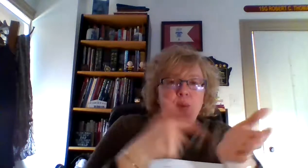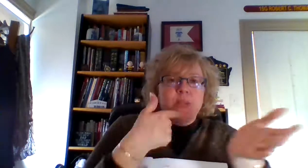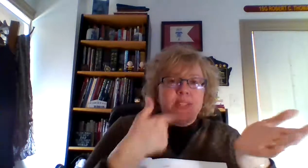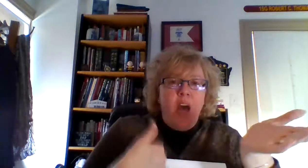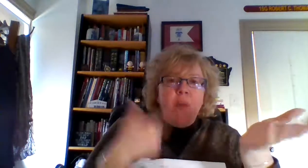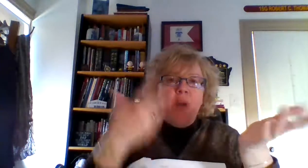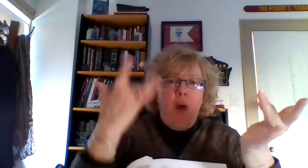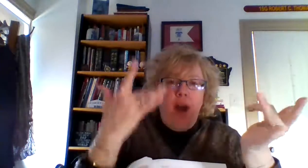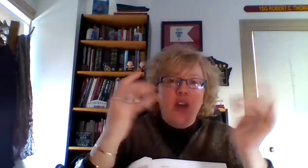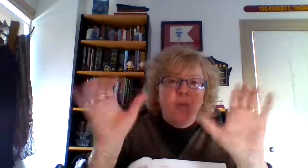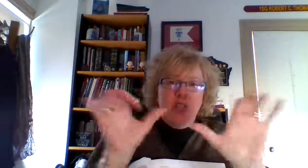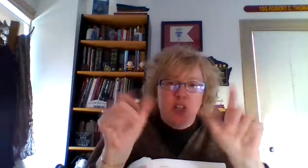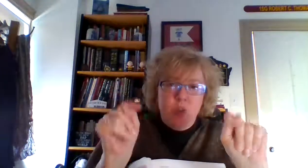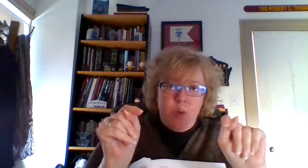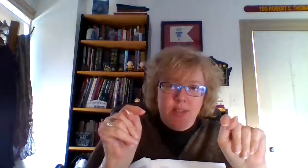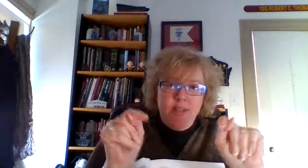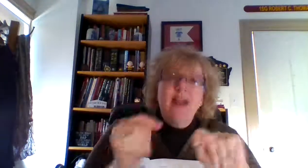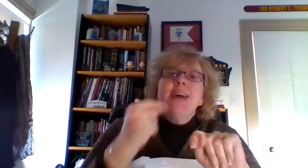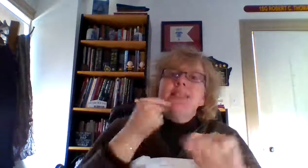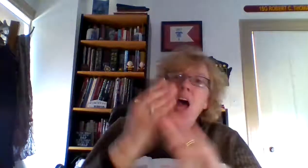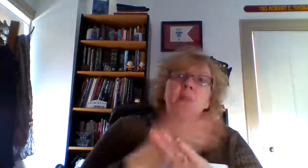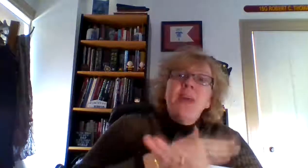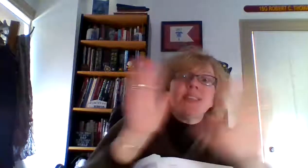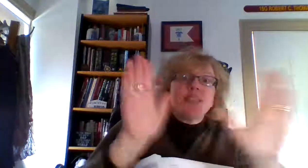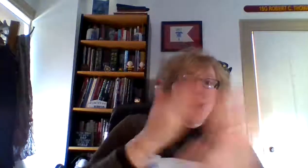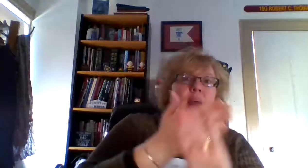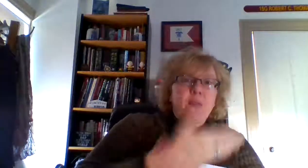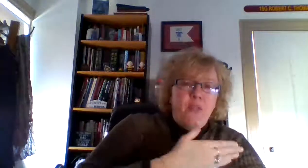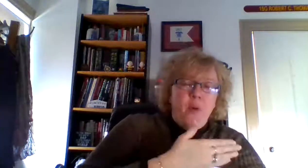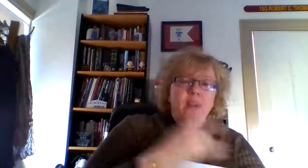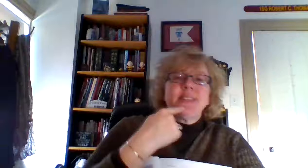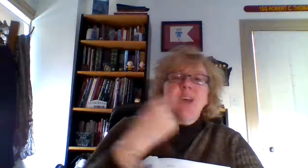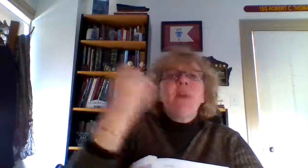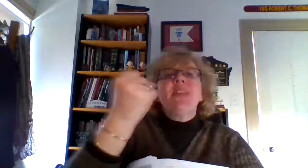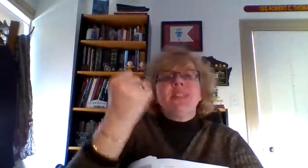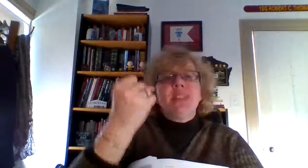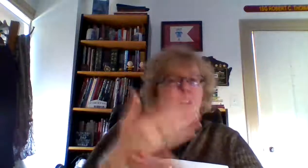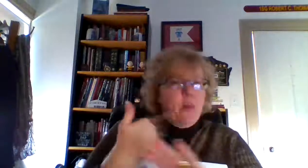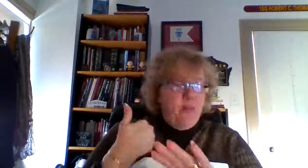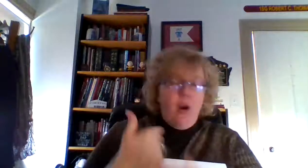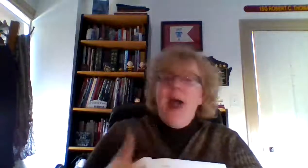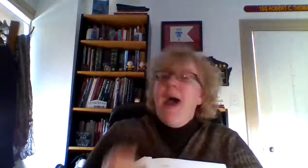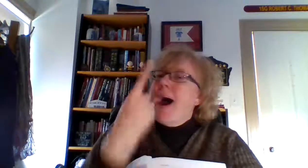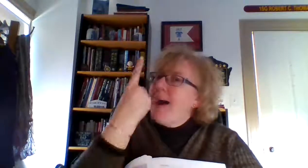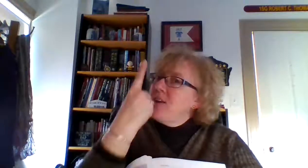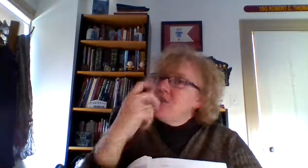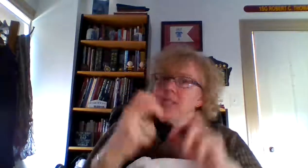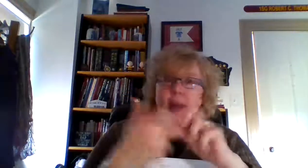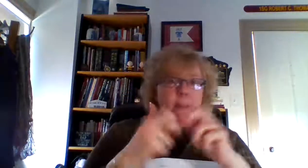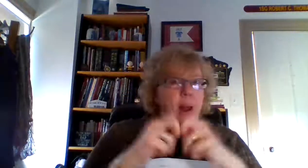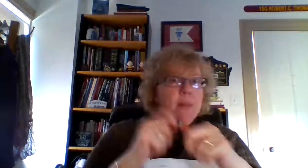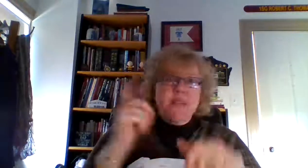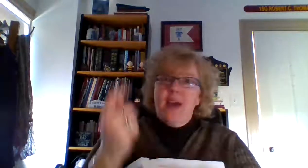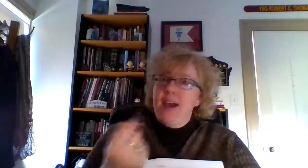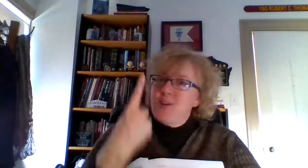to tell me why you didn't do it. Tell me the Sunday before. Tell me the Saturday before. I understand problems. I